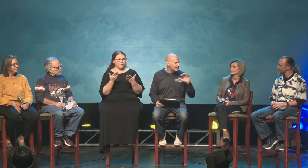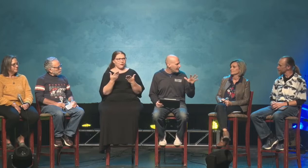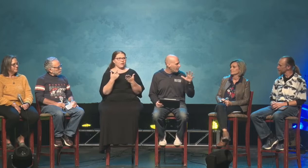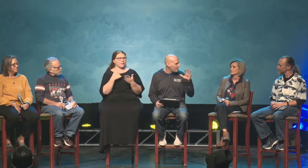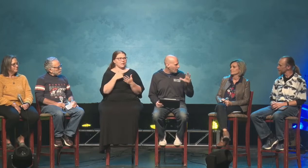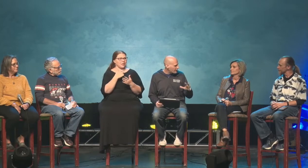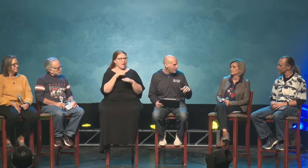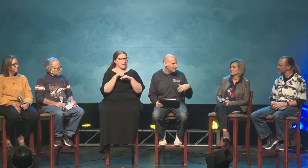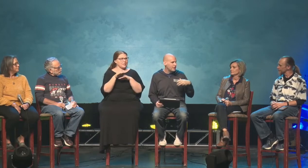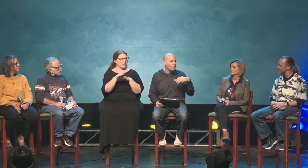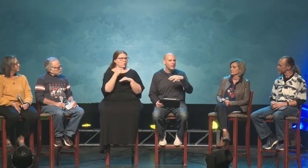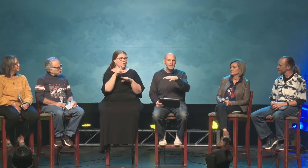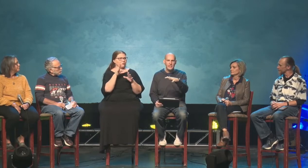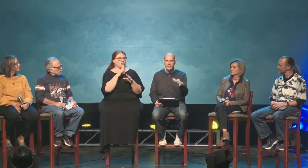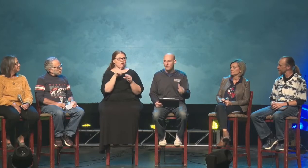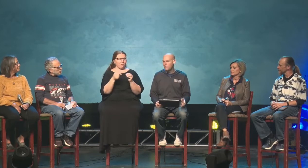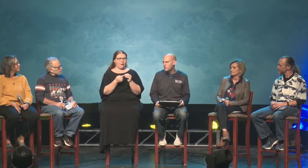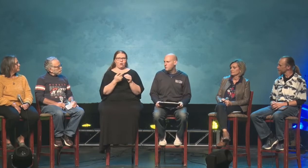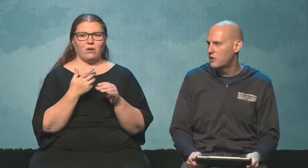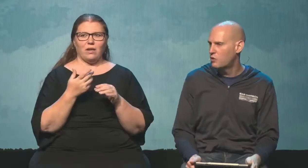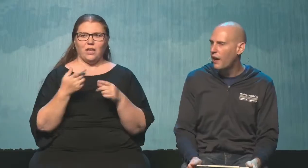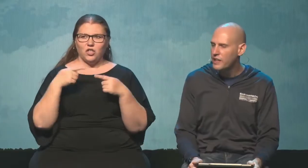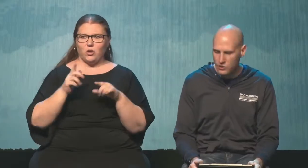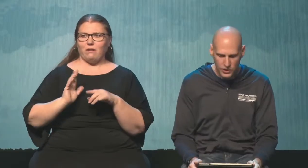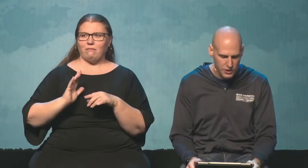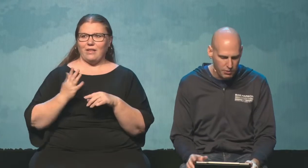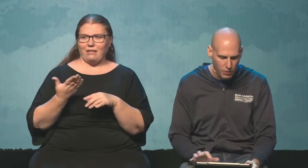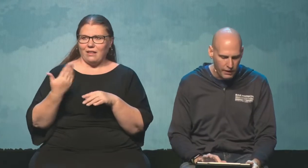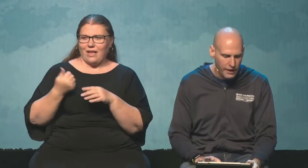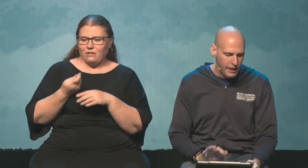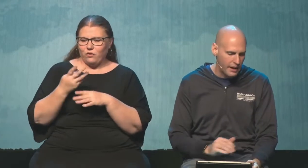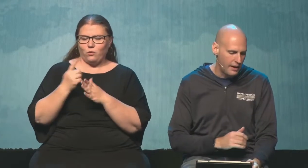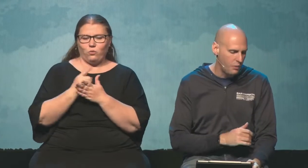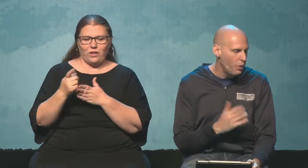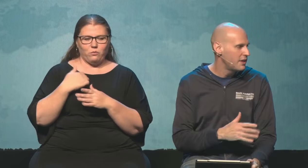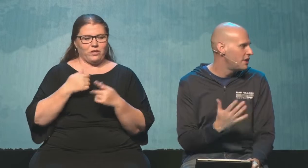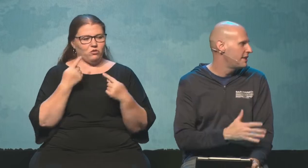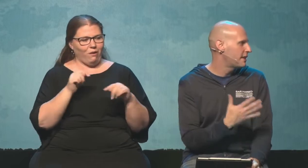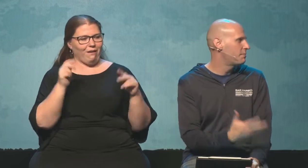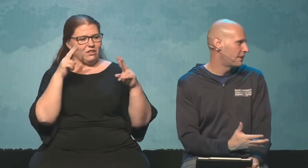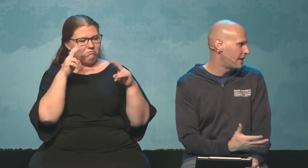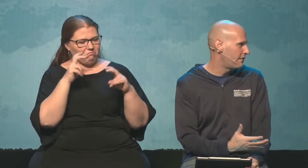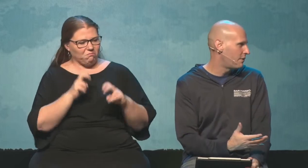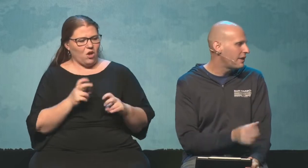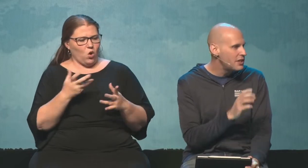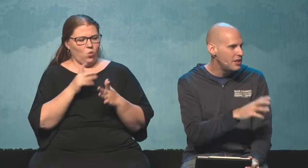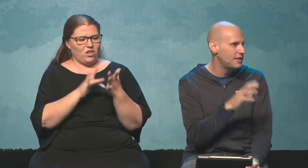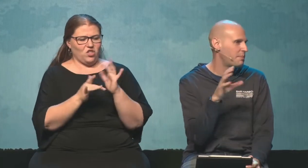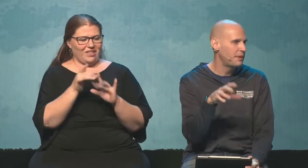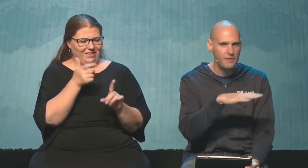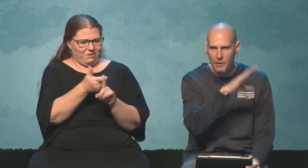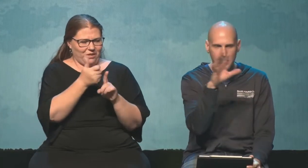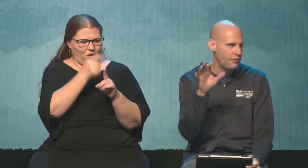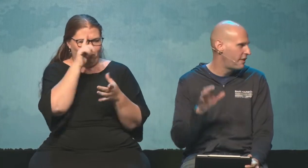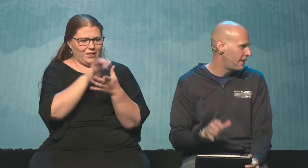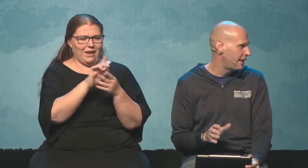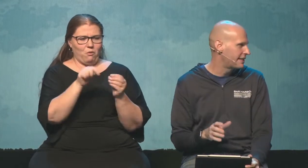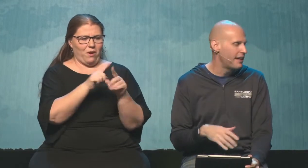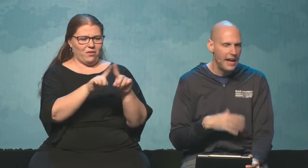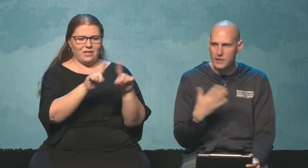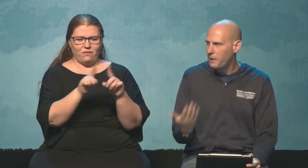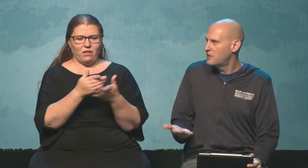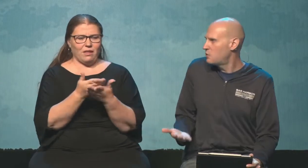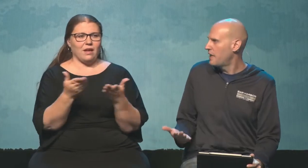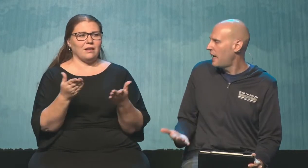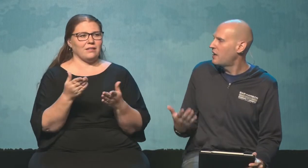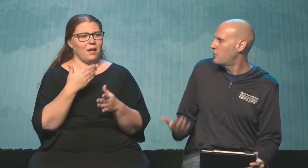I sent out and we talked about was over these last 7 weeks, we've been trying to explore what Jesus believed. What did Jesus believe about different things? And